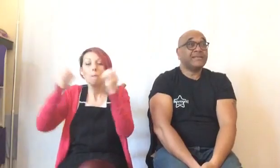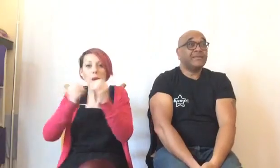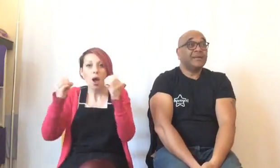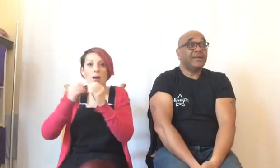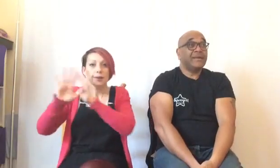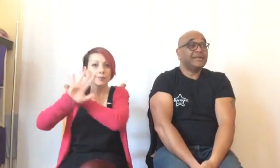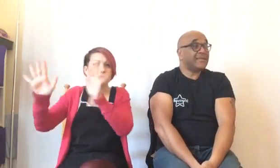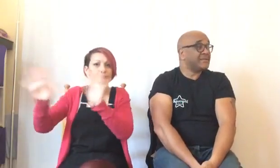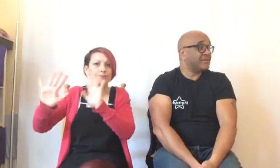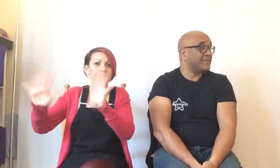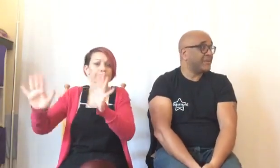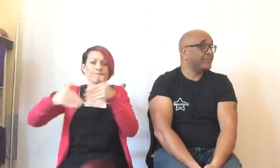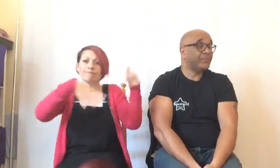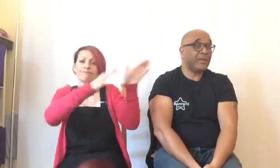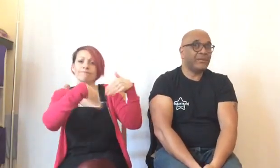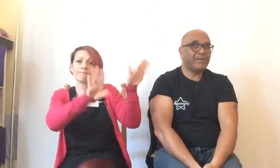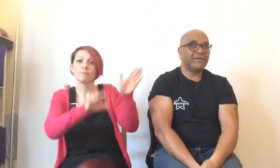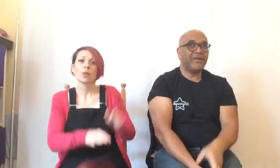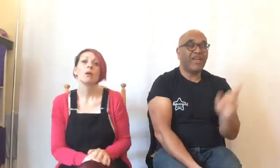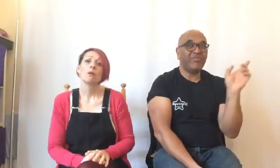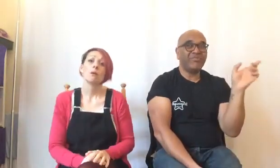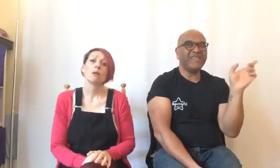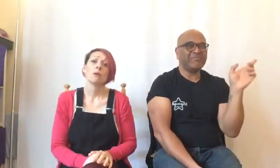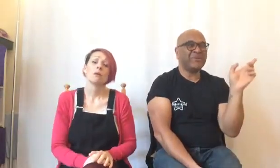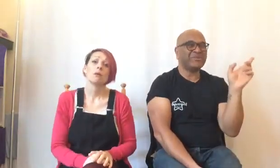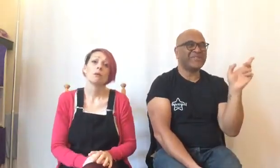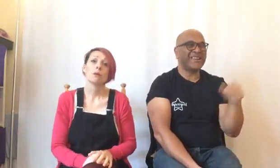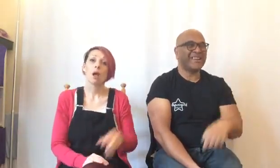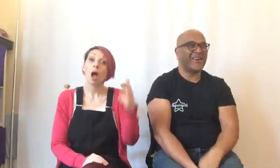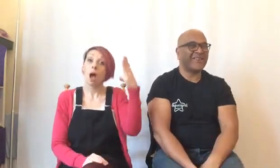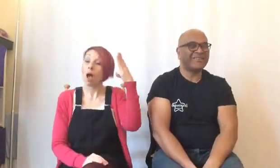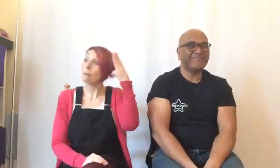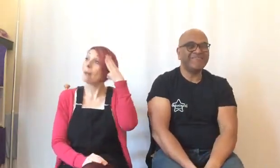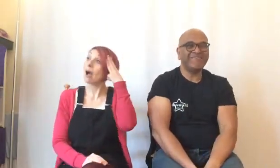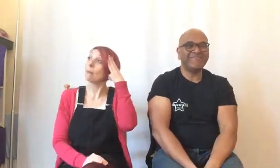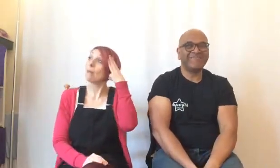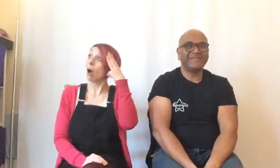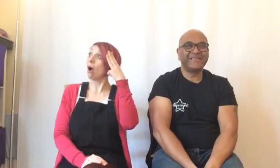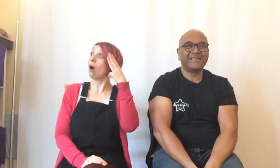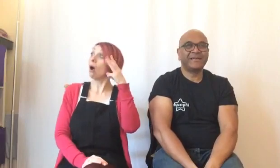And he says to his mum, "There's a monster in the garden."